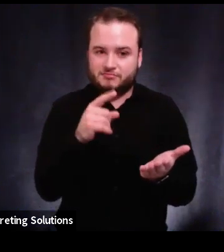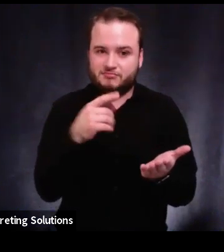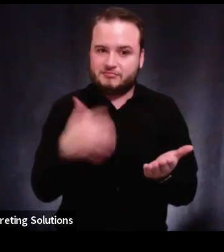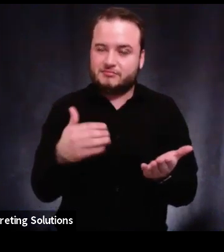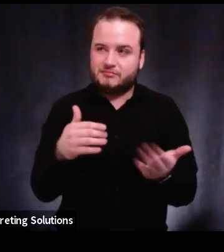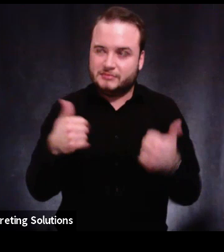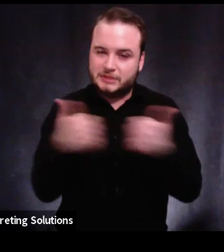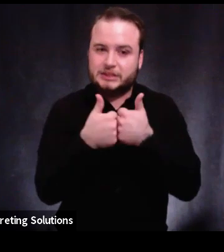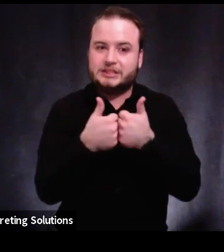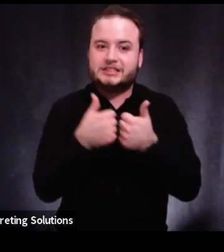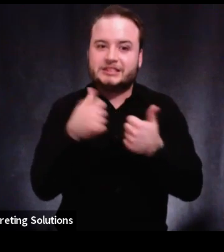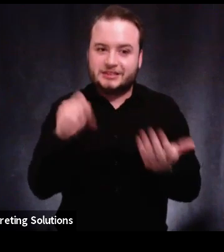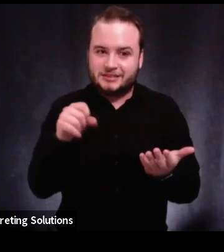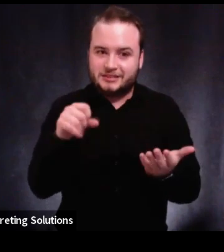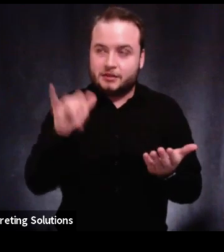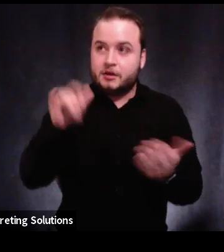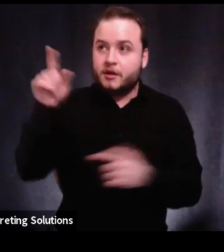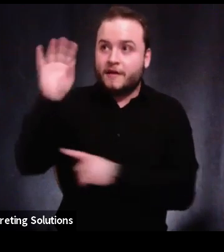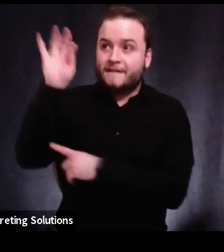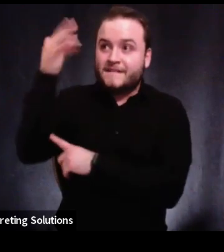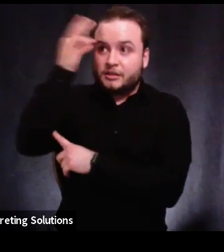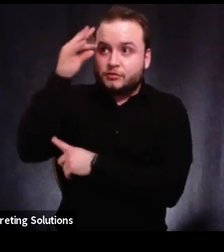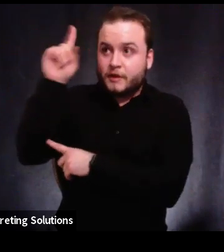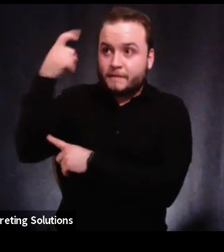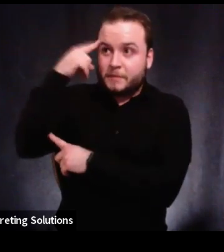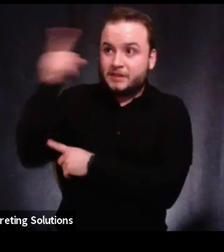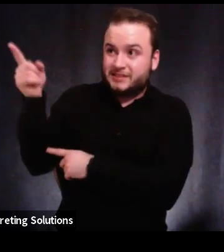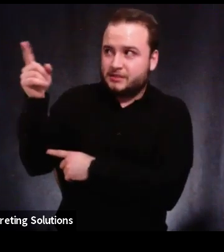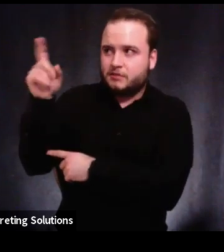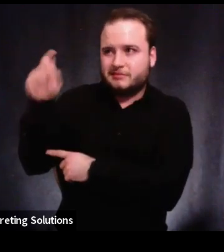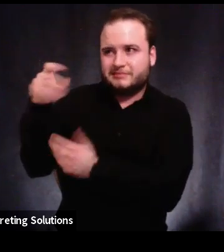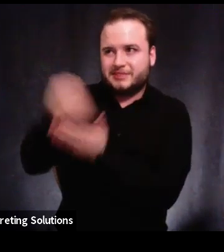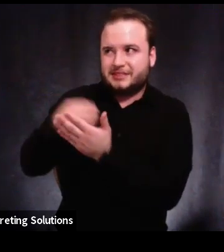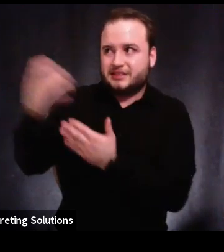that shoring up the economics of healthcare delivery